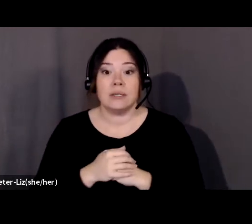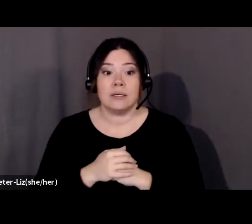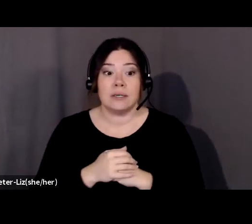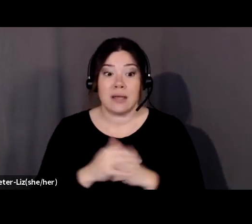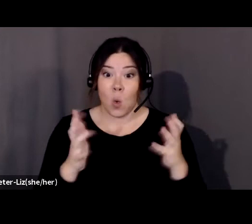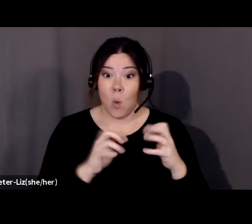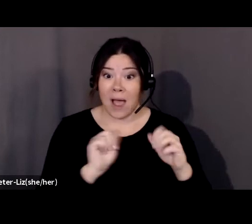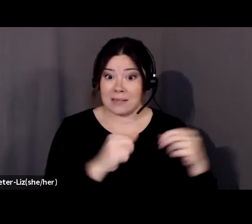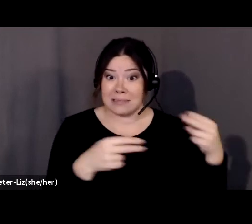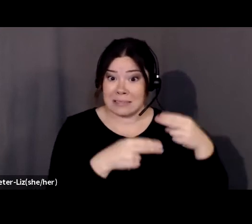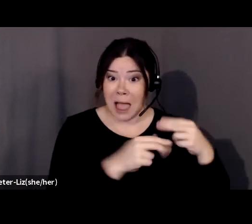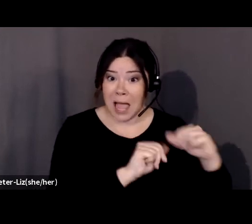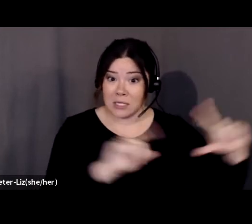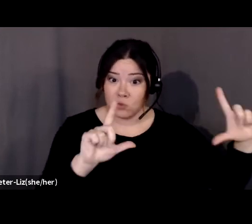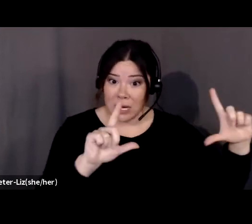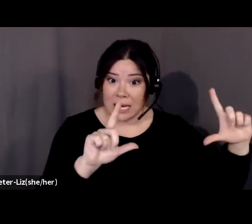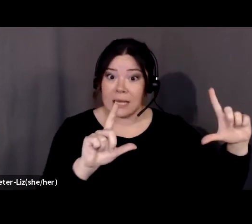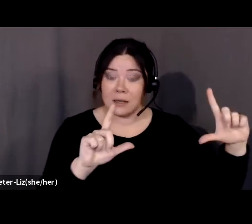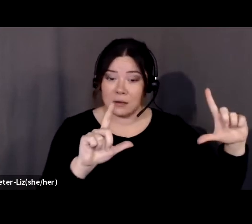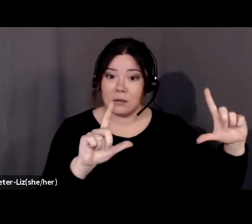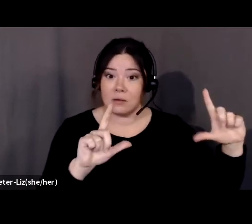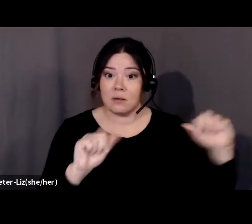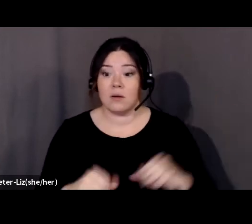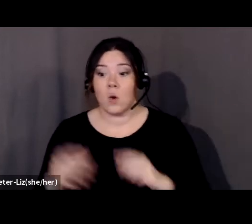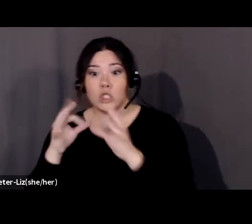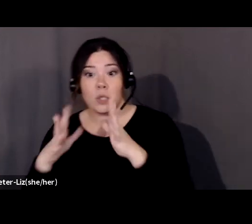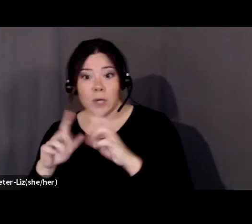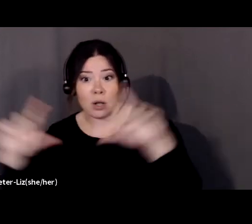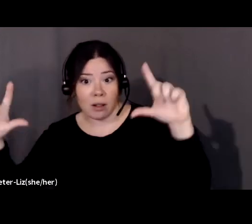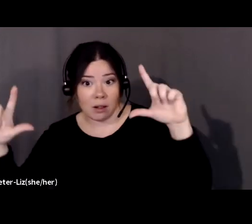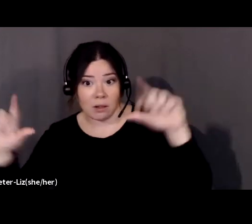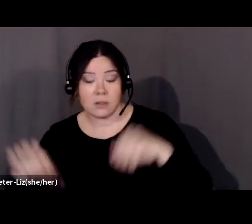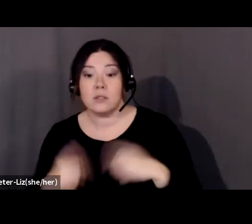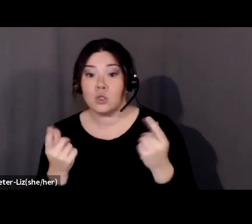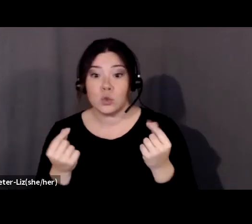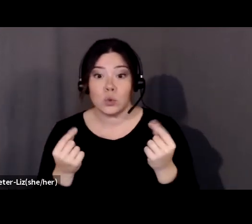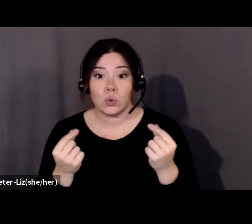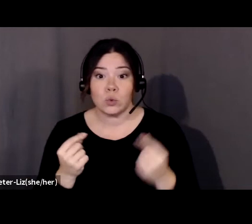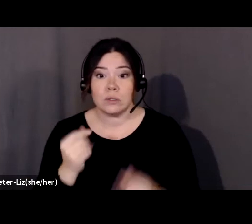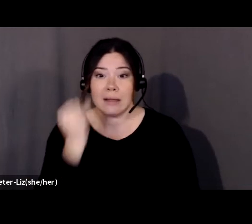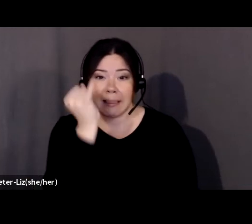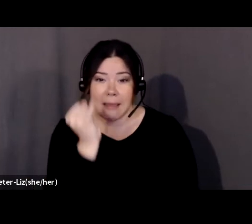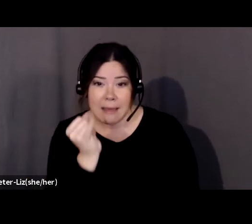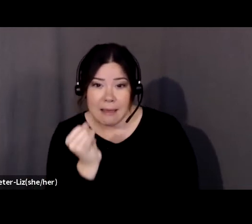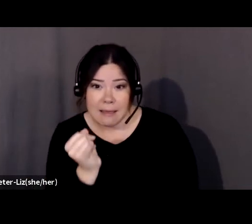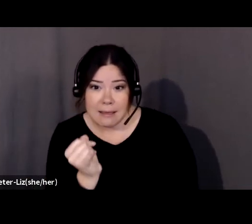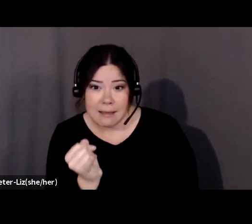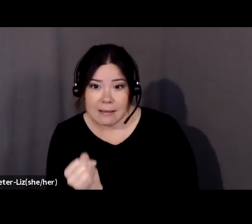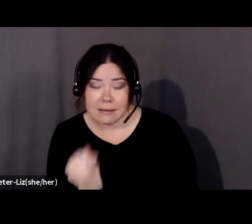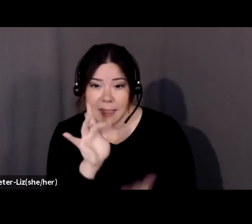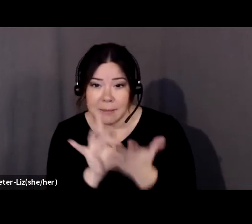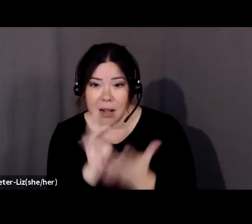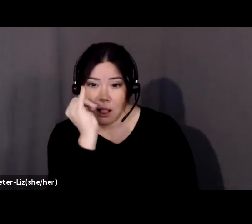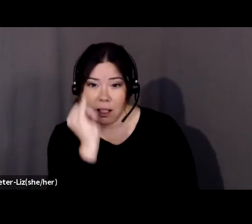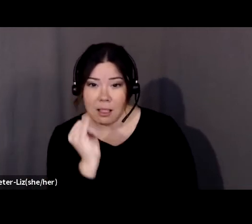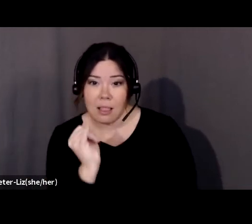size of the screen for the slides or the interpreter, you can select the line in the middle